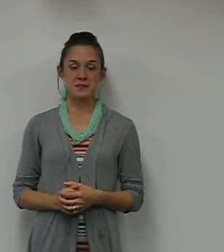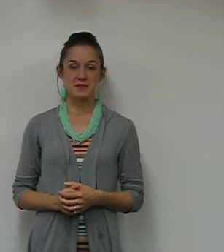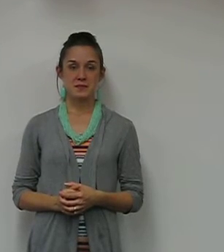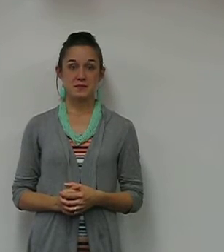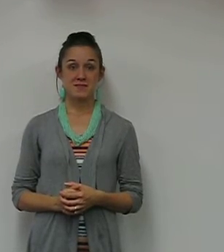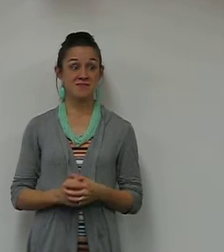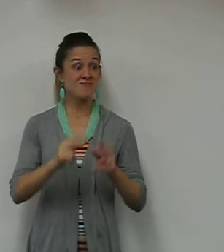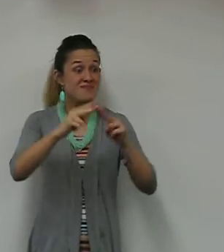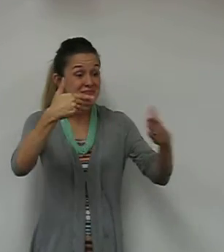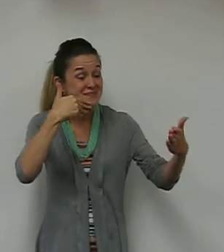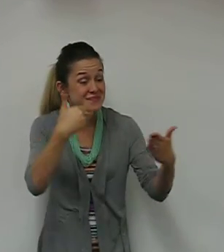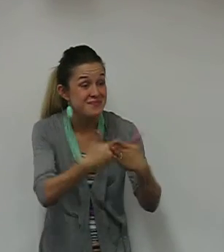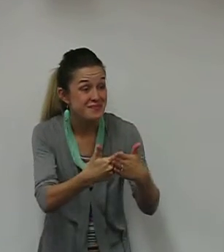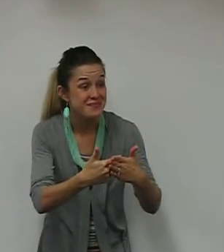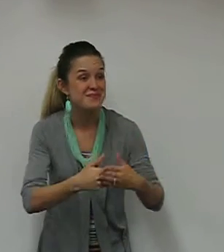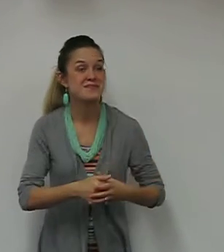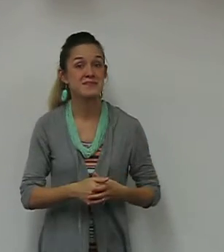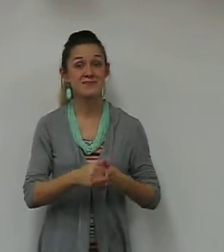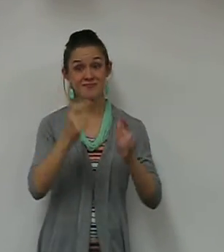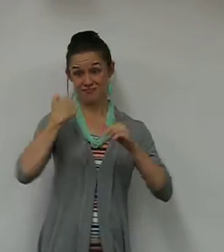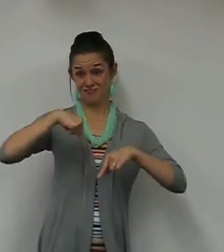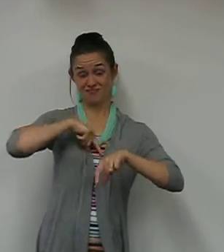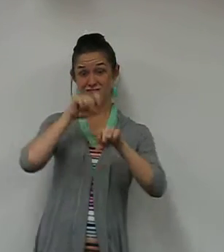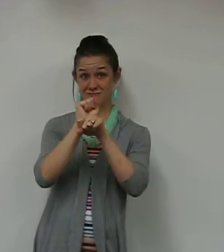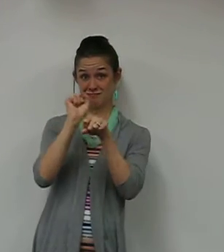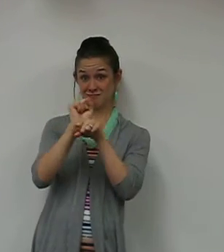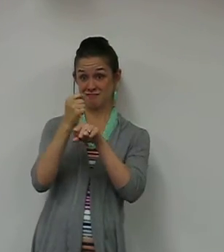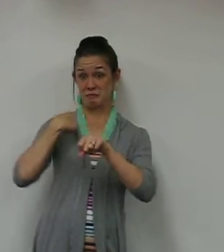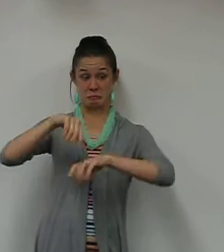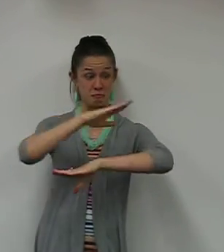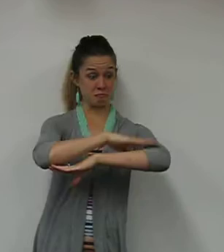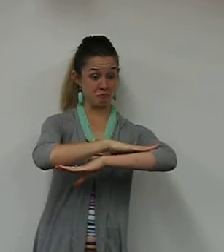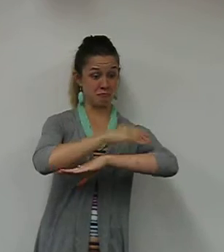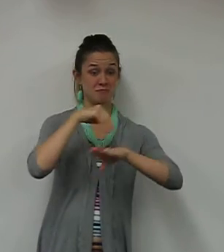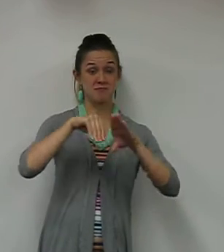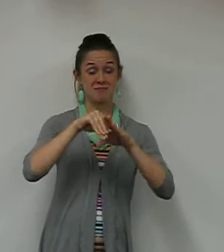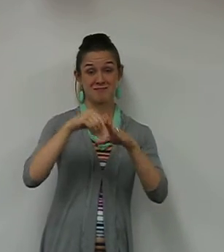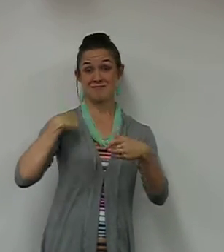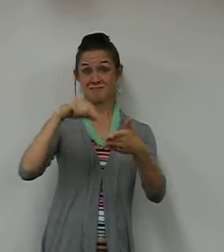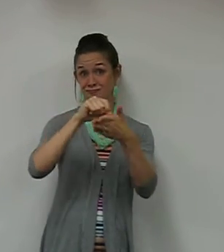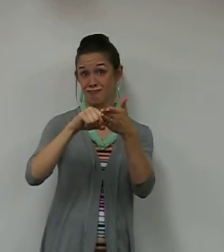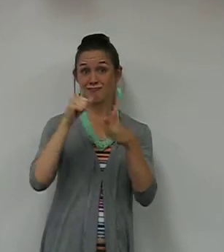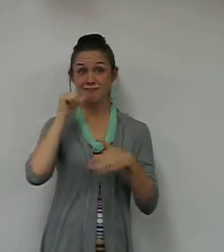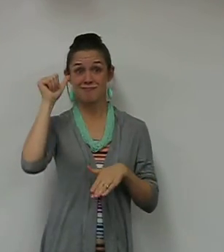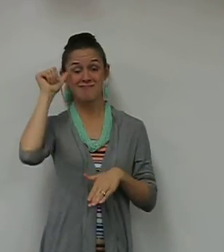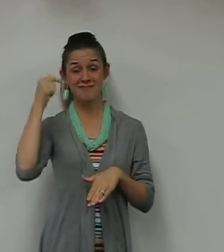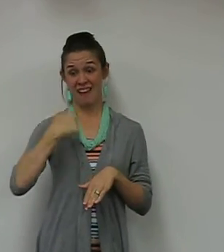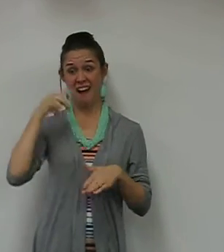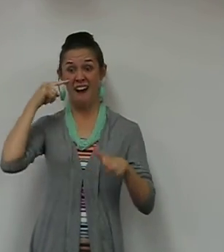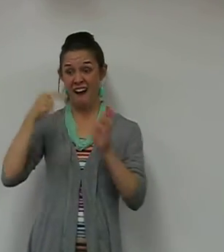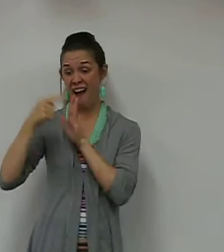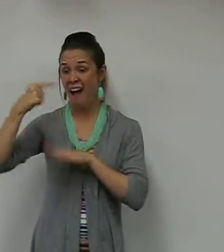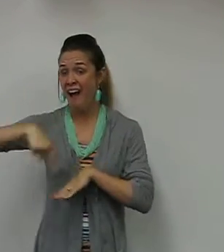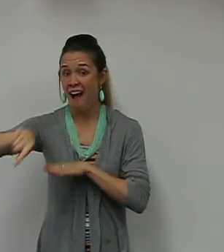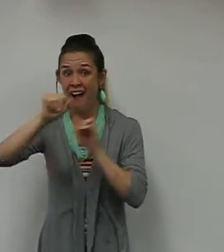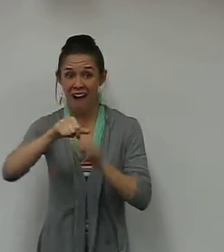Very good. When we were working at our desks and our journals yesterday, I noticed that you guys could get this part.